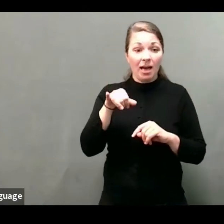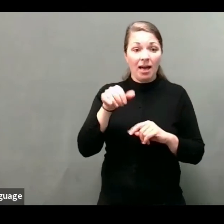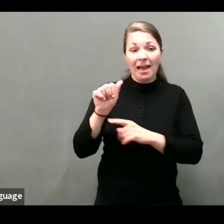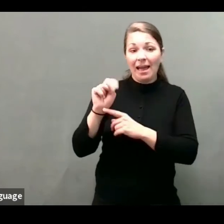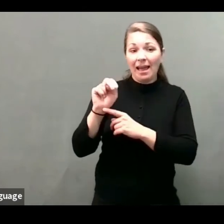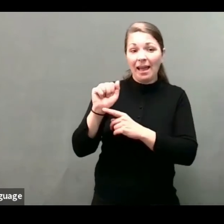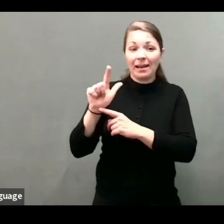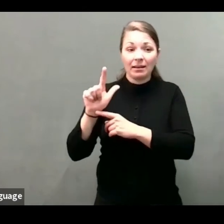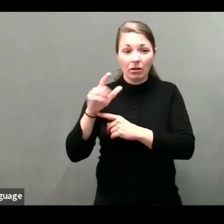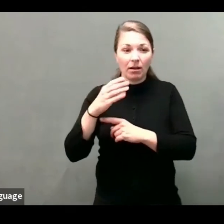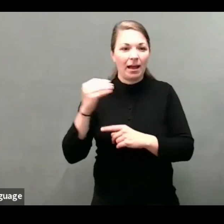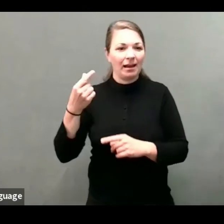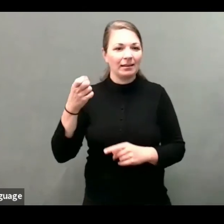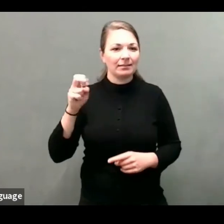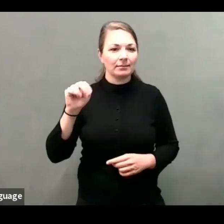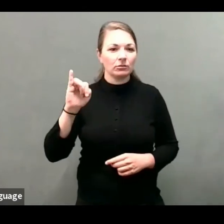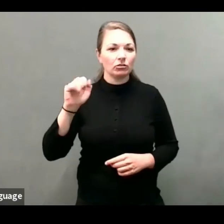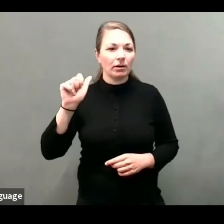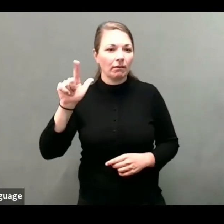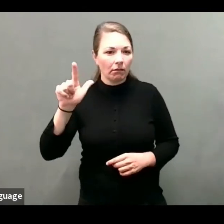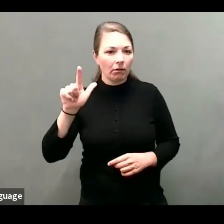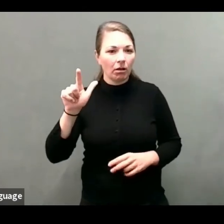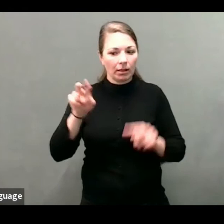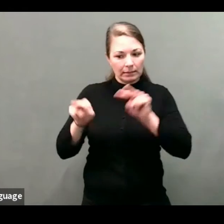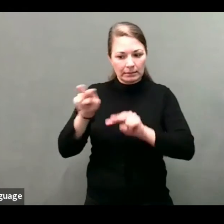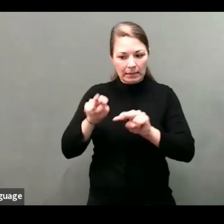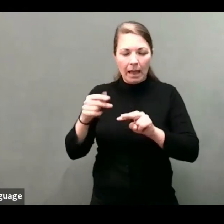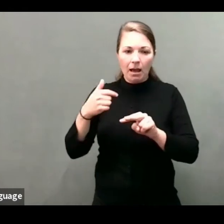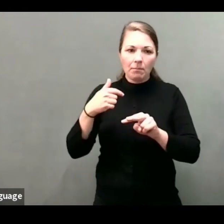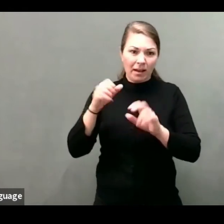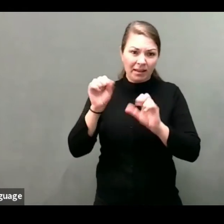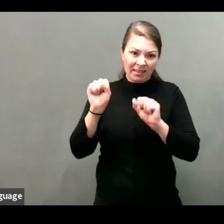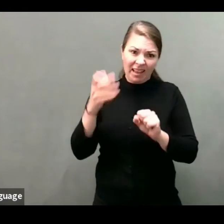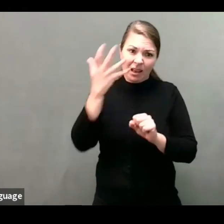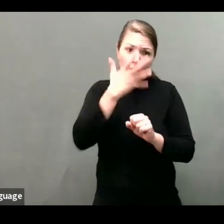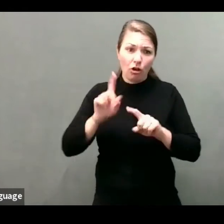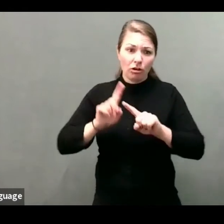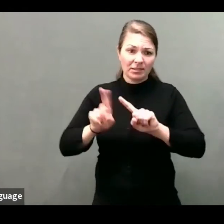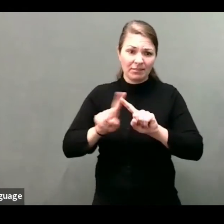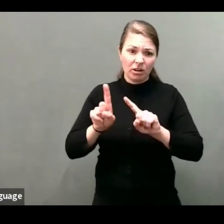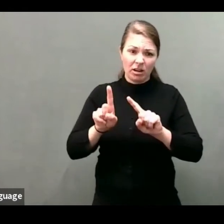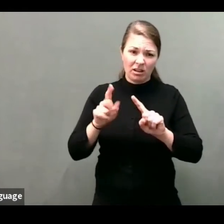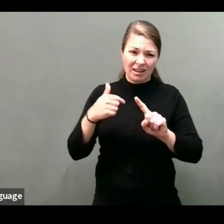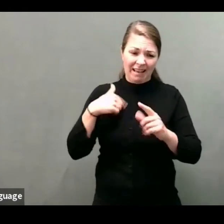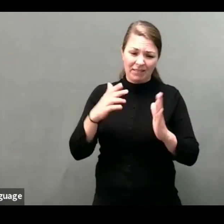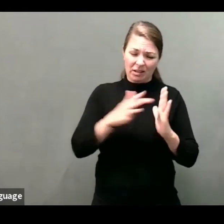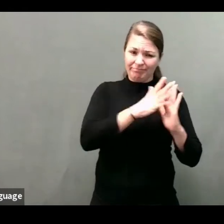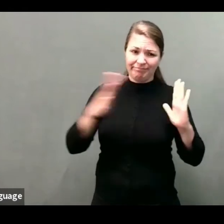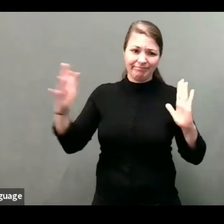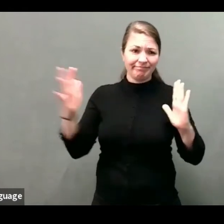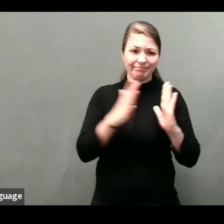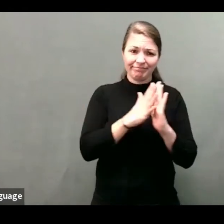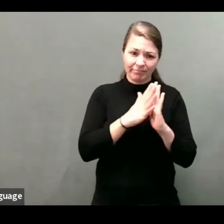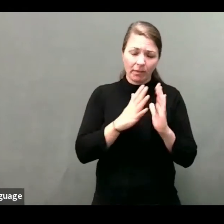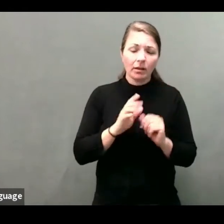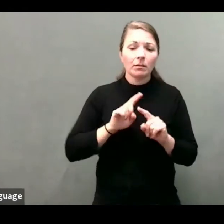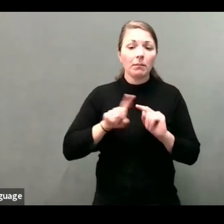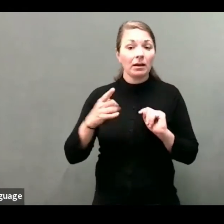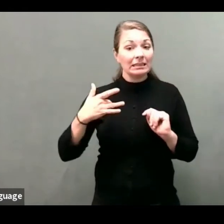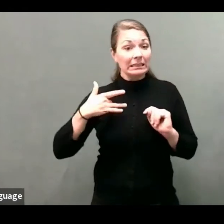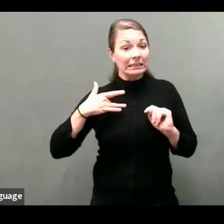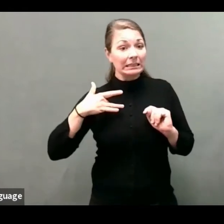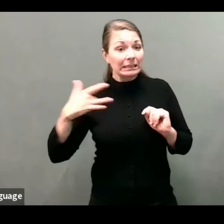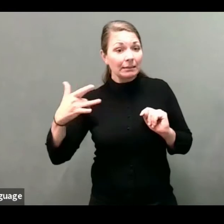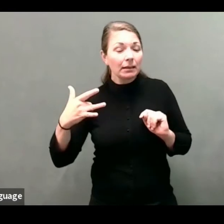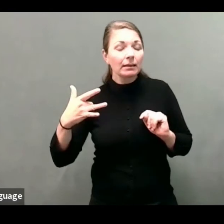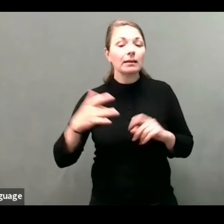has a wide spectrum of how invasive it is. Typically, a good rule of thumb is that